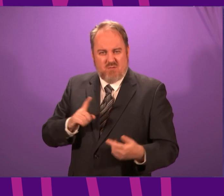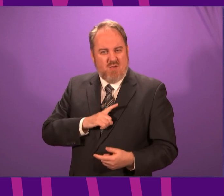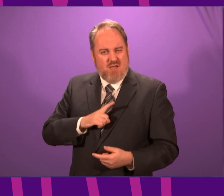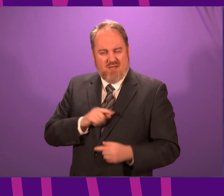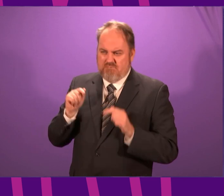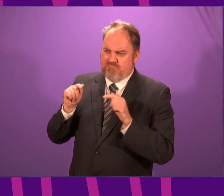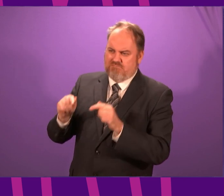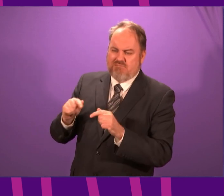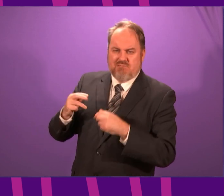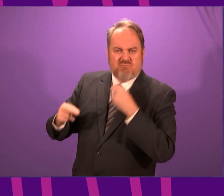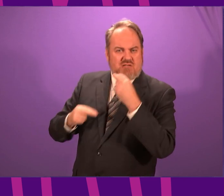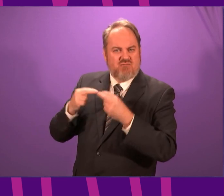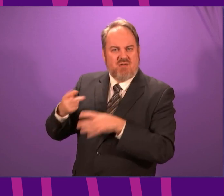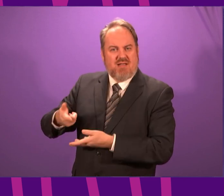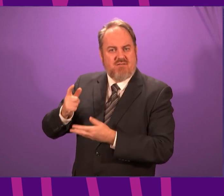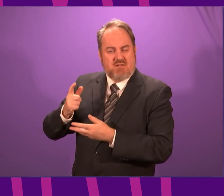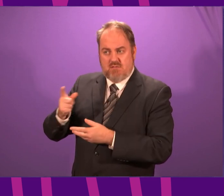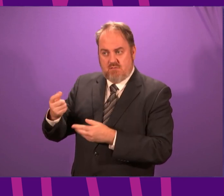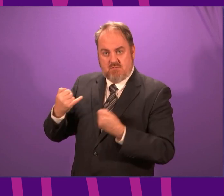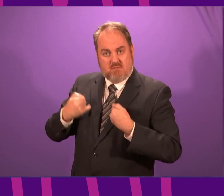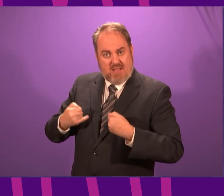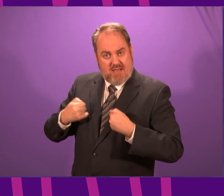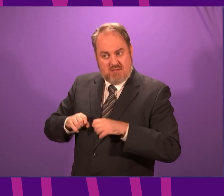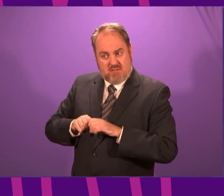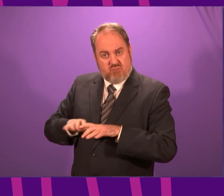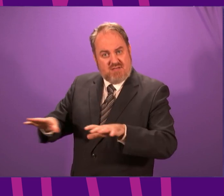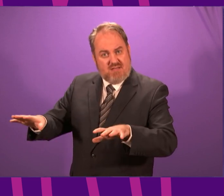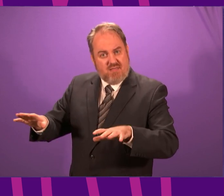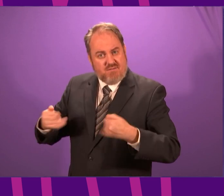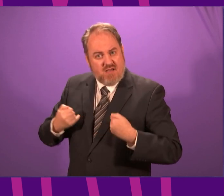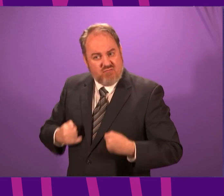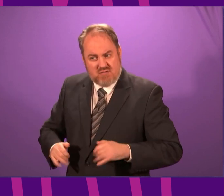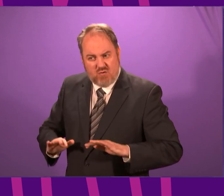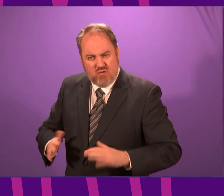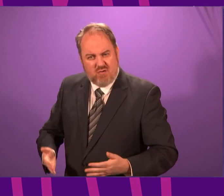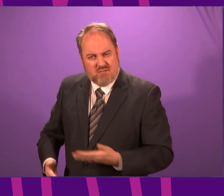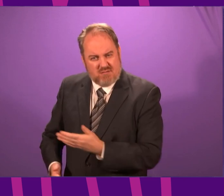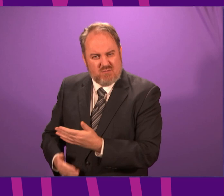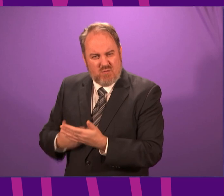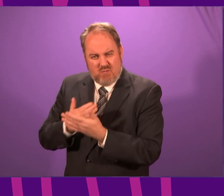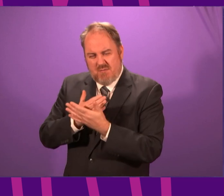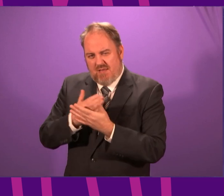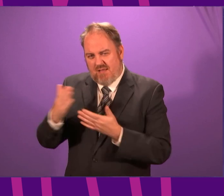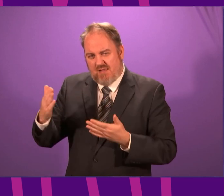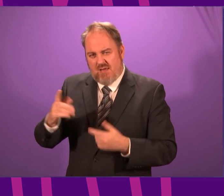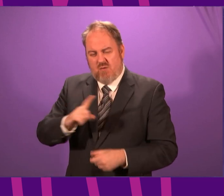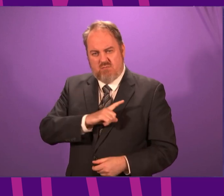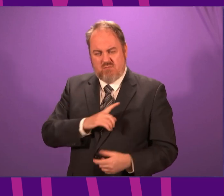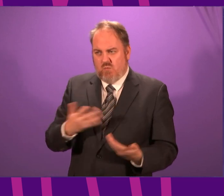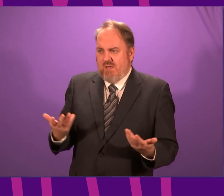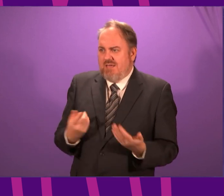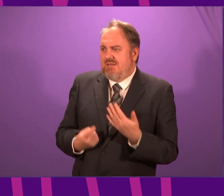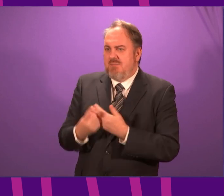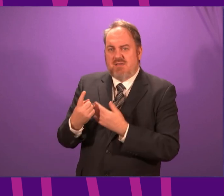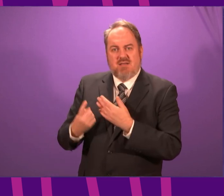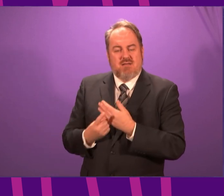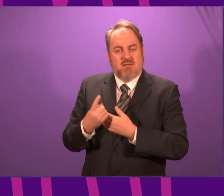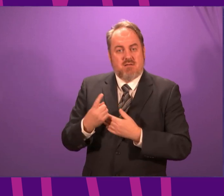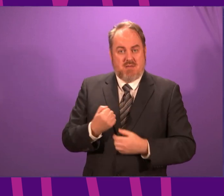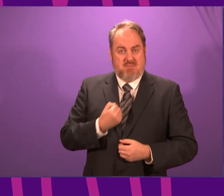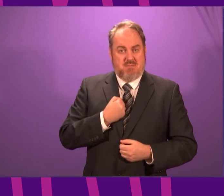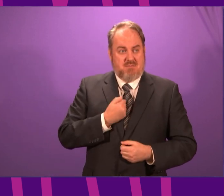it still increasing in hospitality settings when they've been closed? We need answers on that. But I know that from listening to my